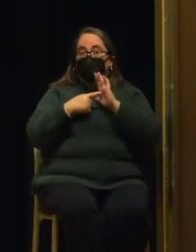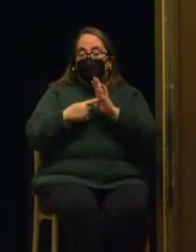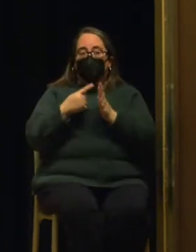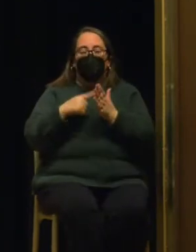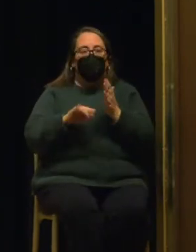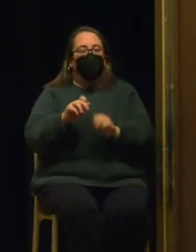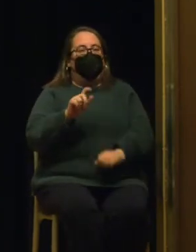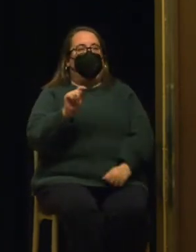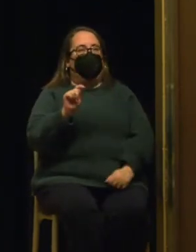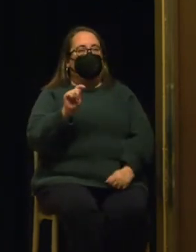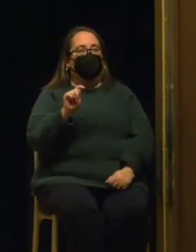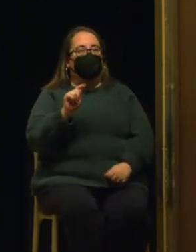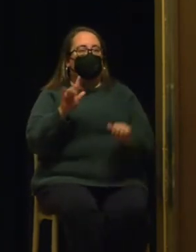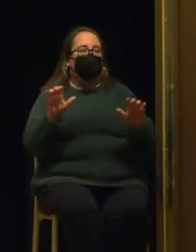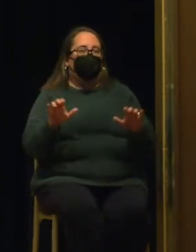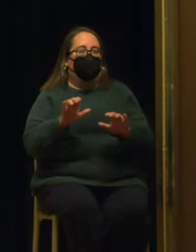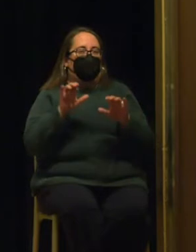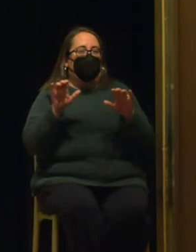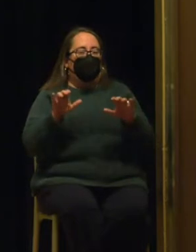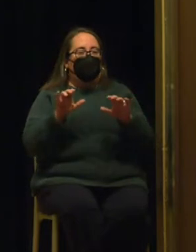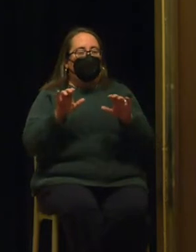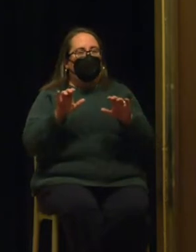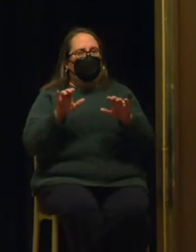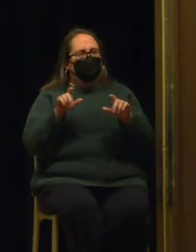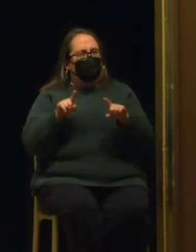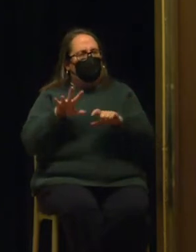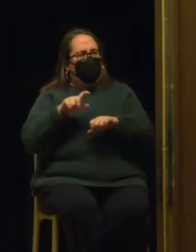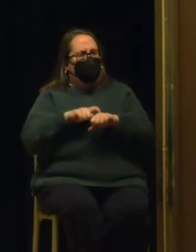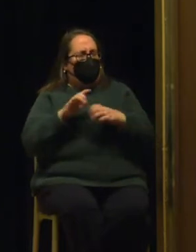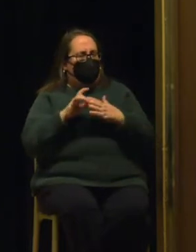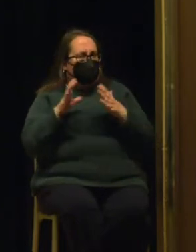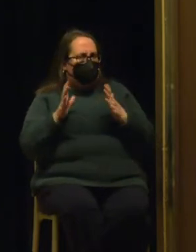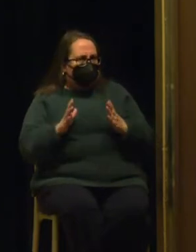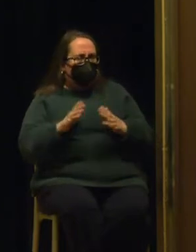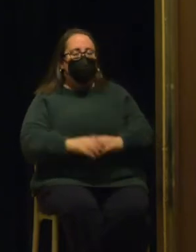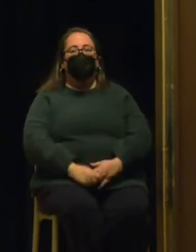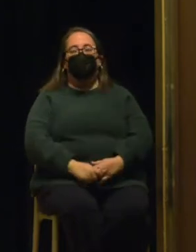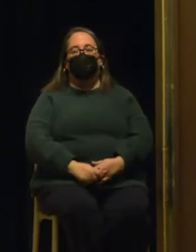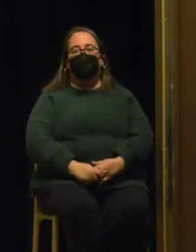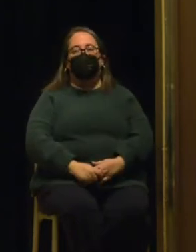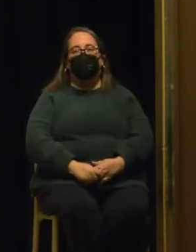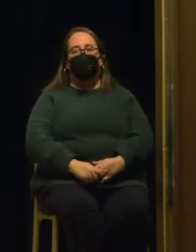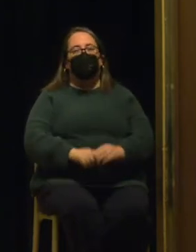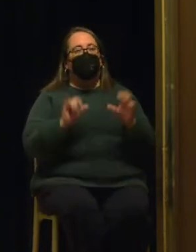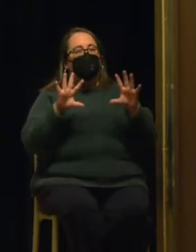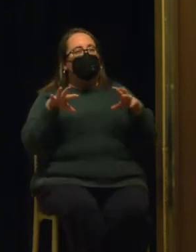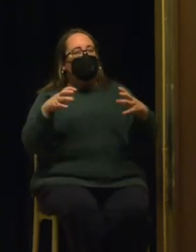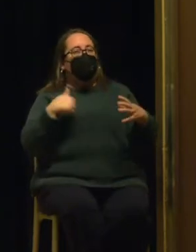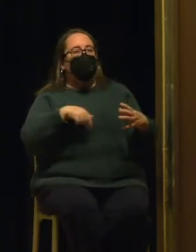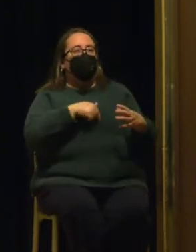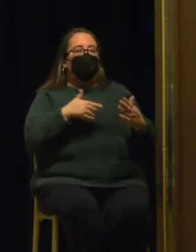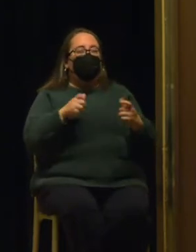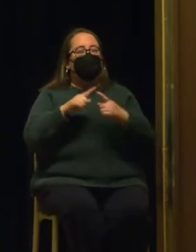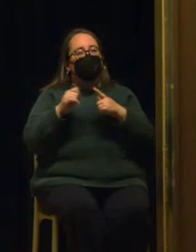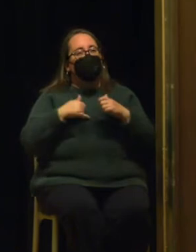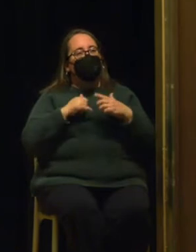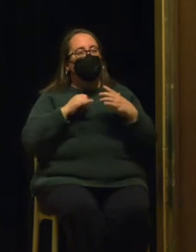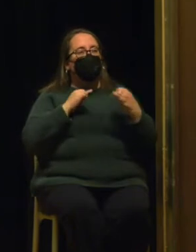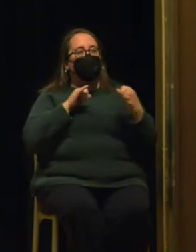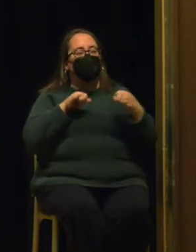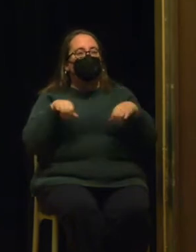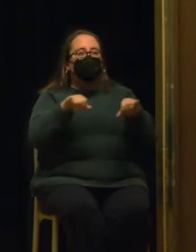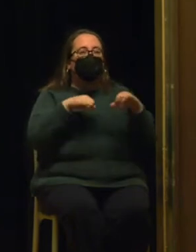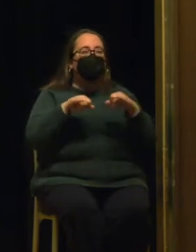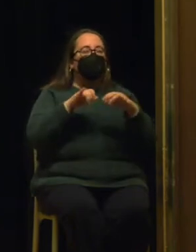BET was doing under your tenure and continues to do is gather us, allows us to have collective community and